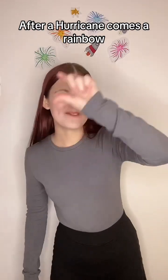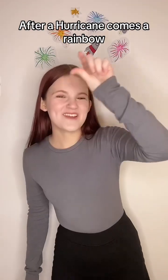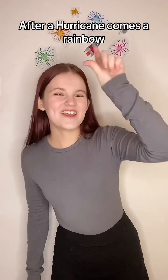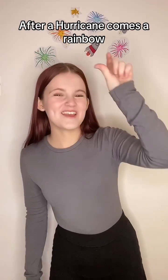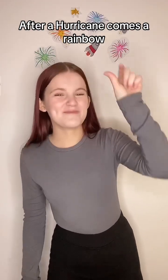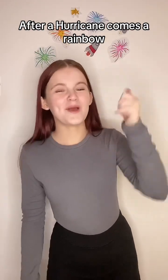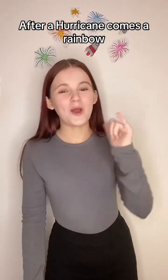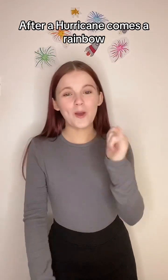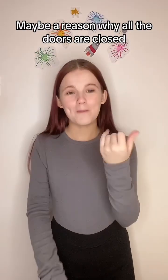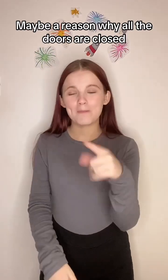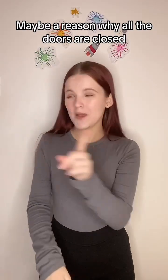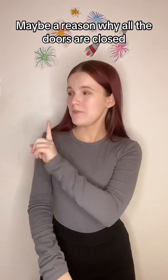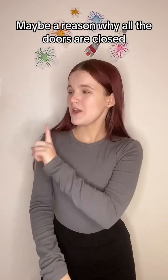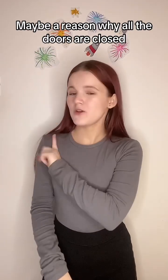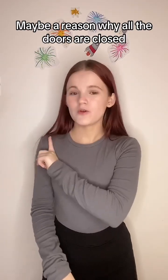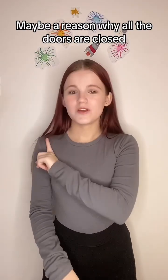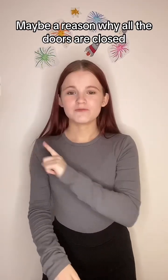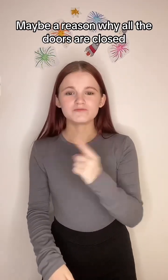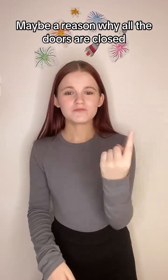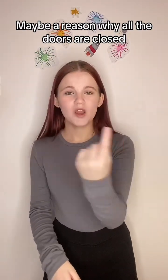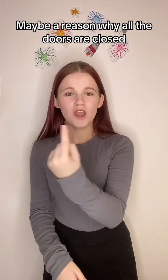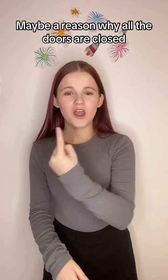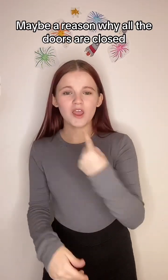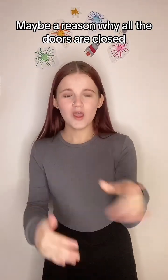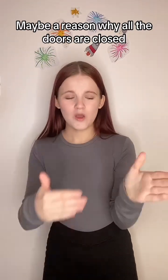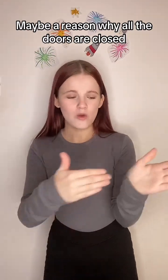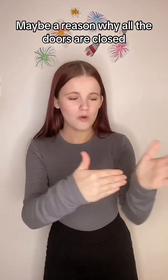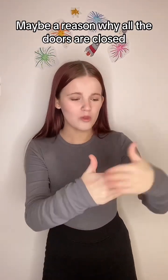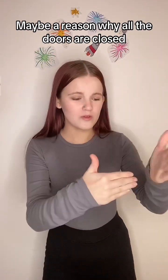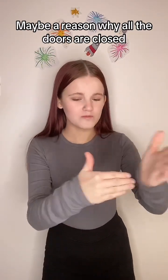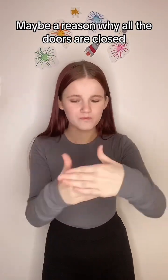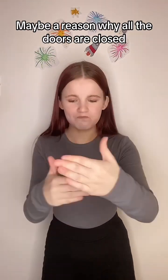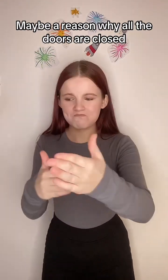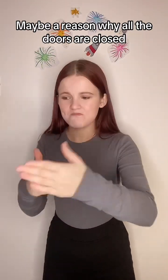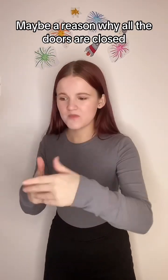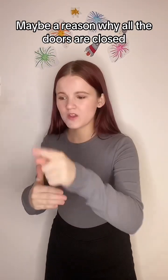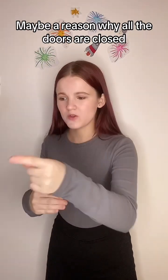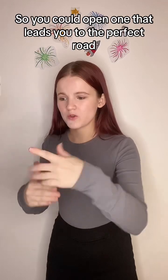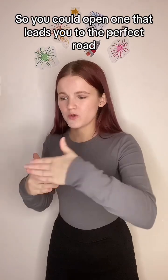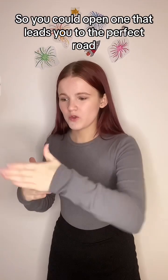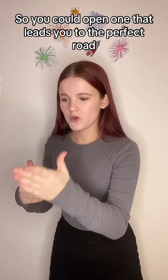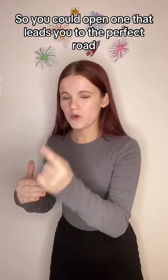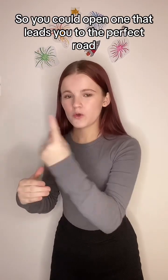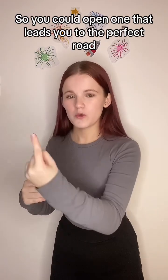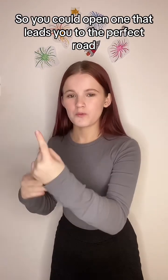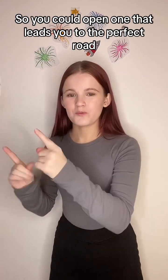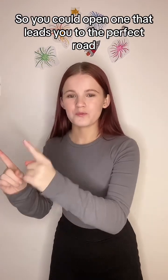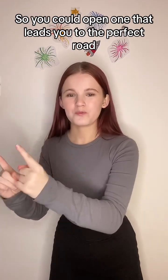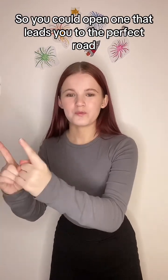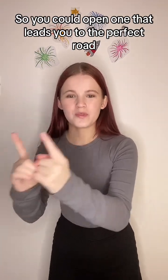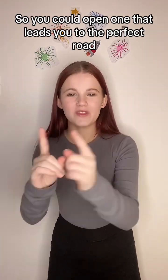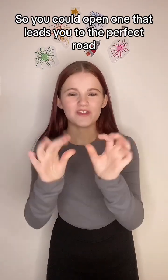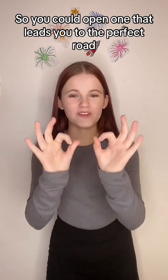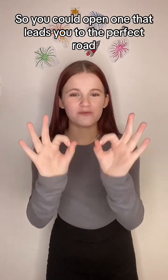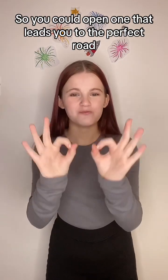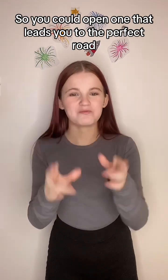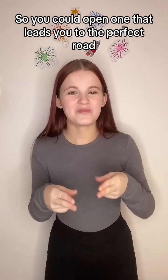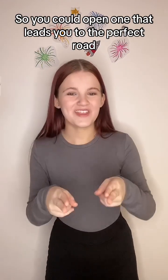rainbow. Maybe a reason why all the doors are closed. So you could open one that leads you to the